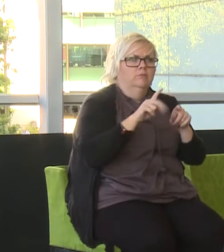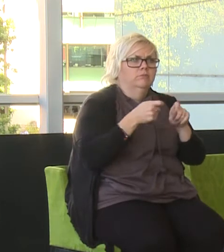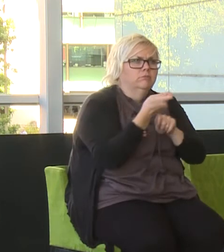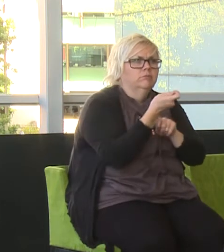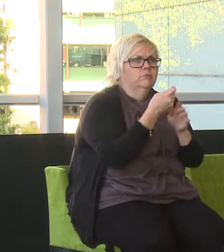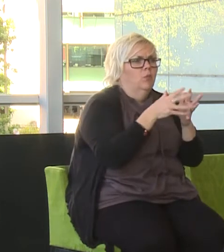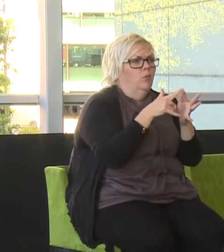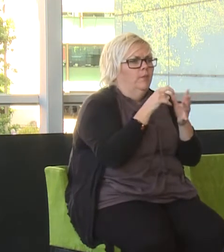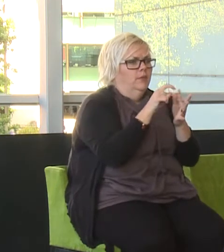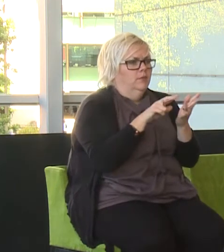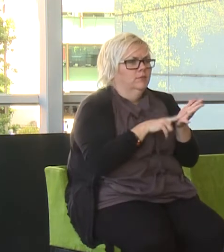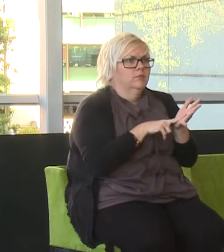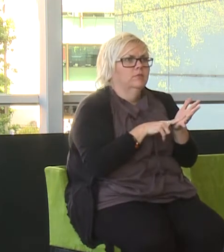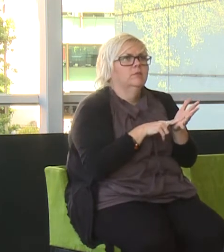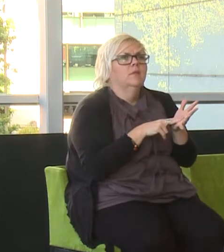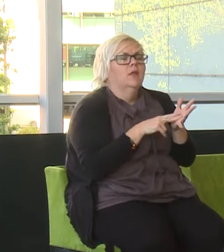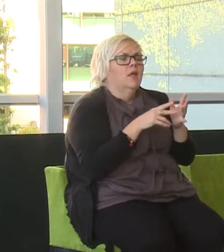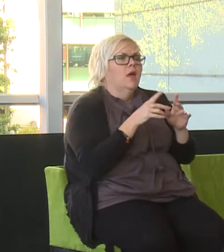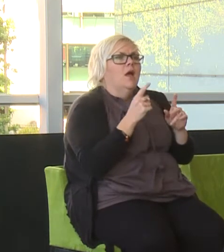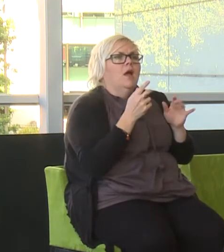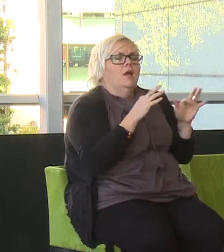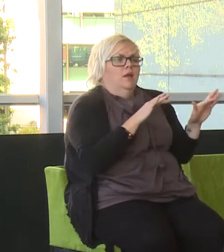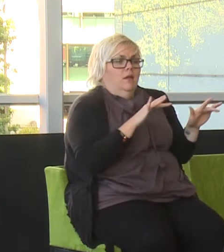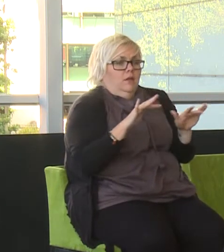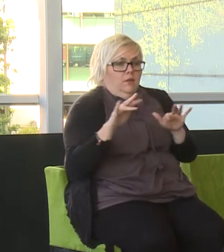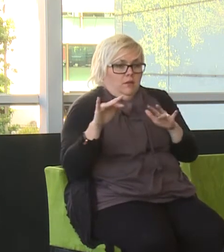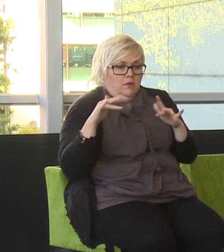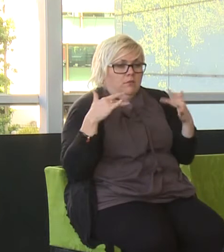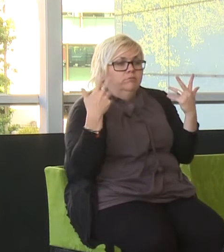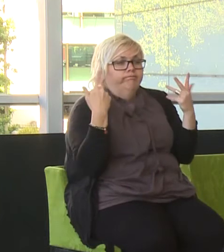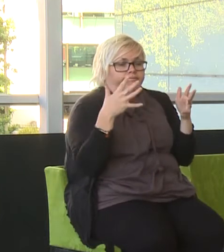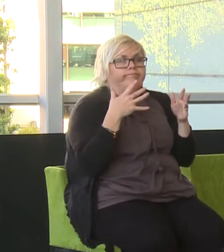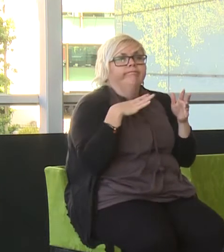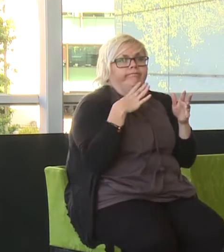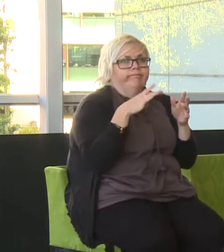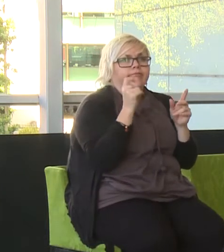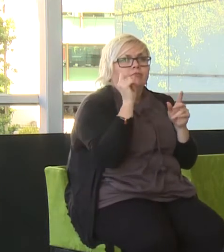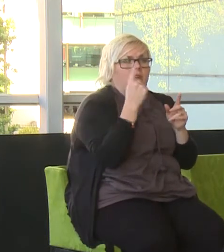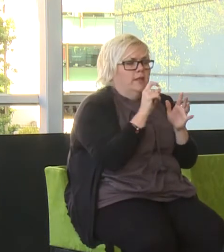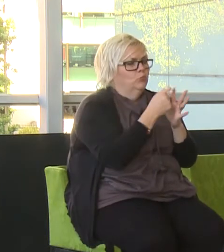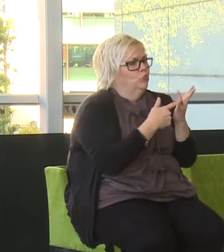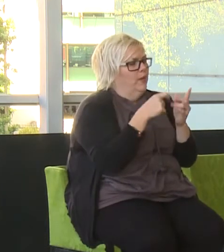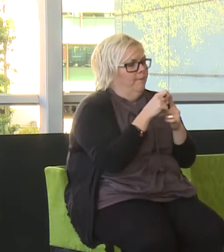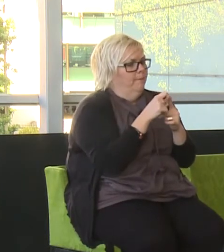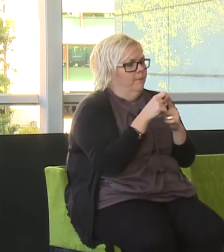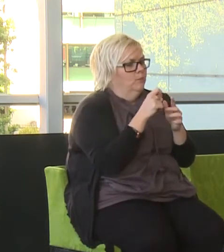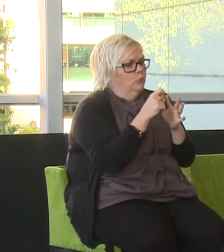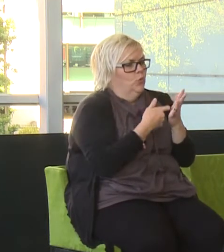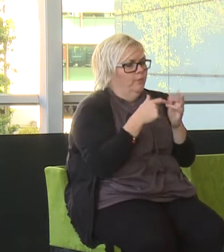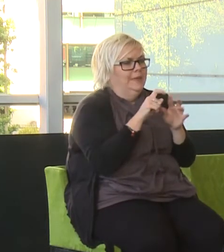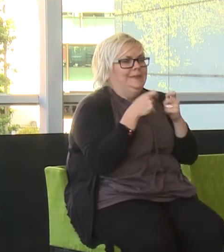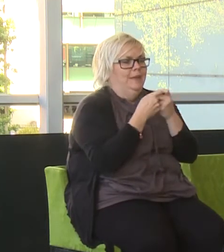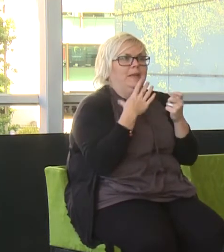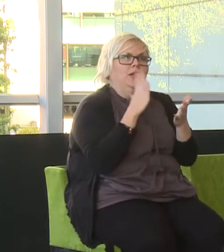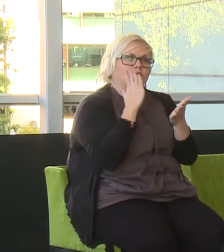After a run of these pictures, it was here I realized the props department was going to need a dedicated weapons team, not only to develop